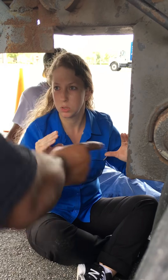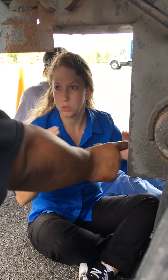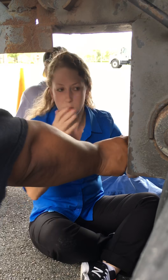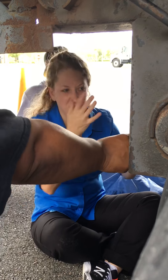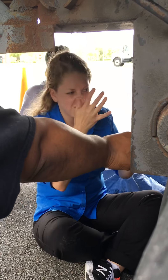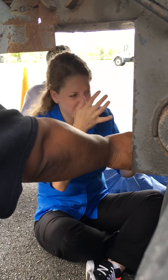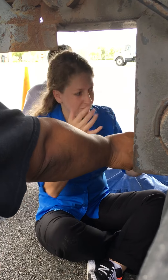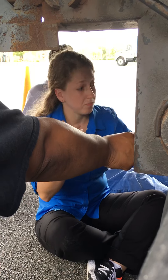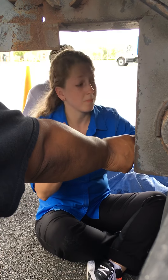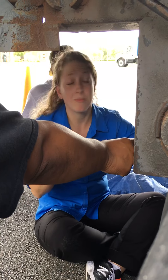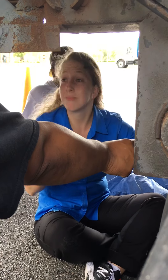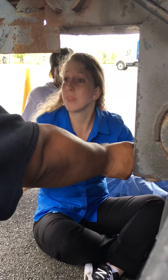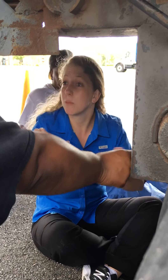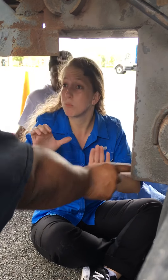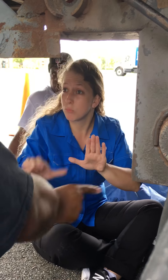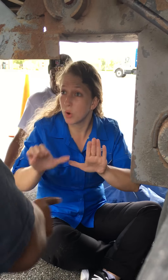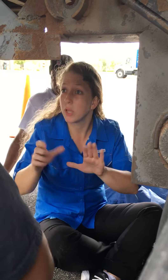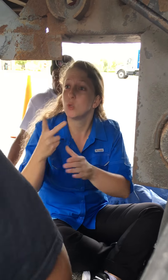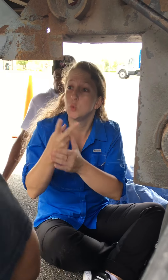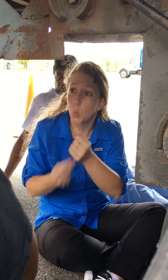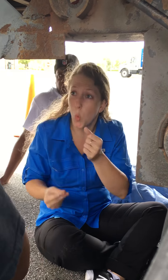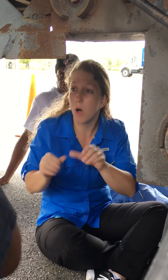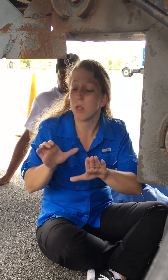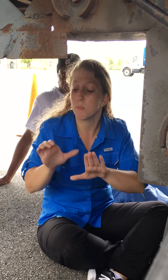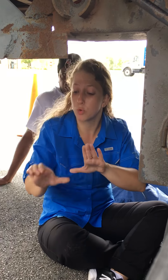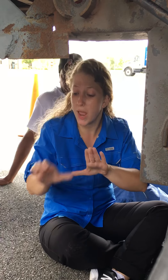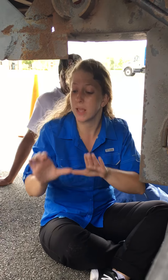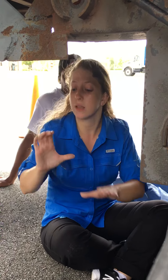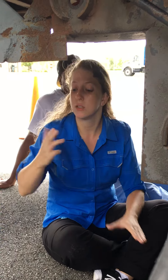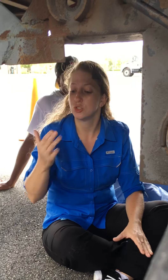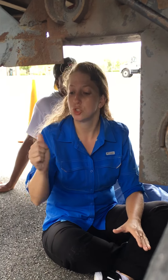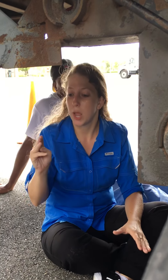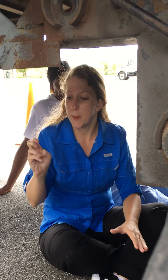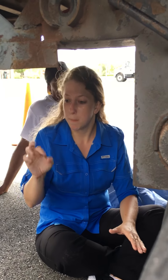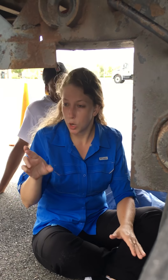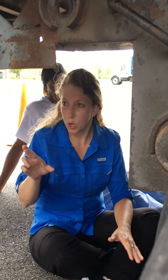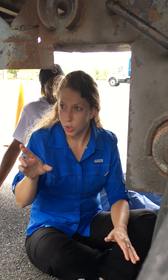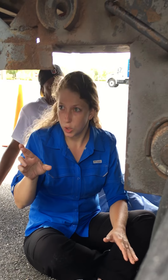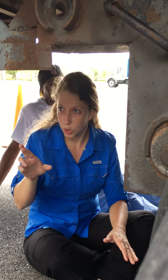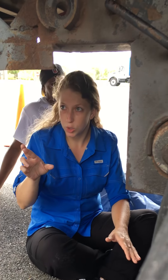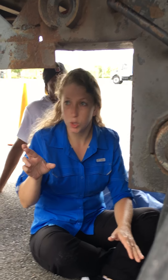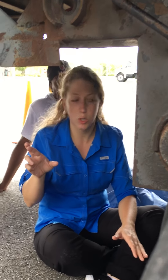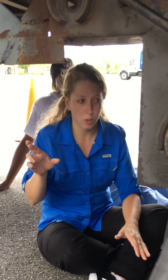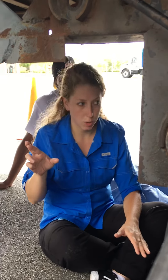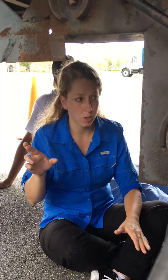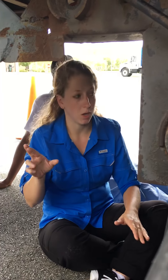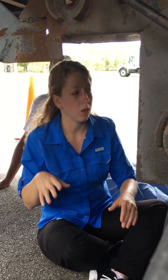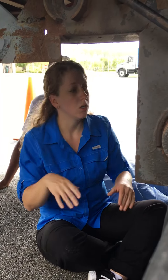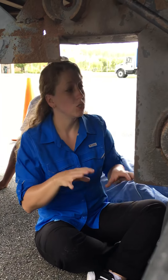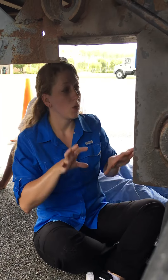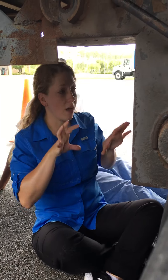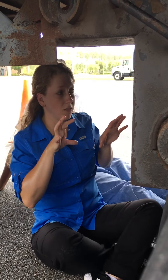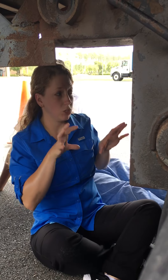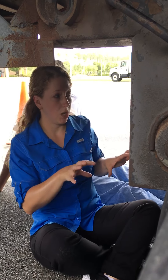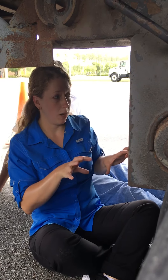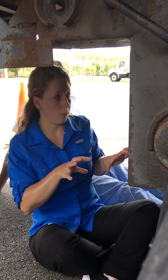Typically on the trailers, they'll have a ball valve or a cutout cock. where you open it. Yeah, I guess. So you got to reach up and grab